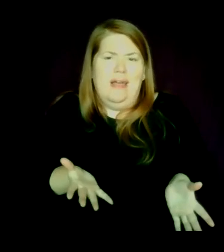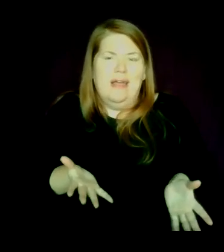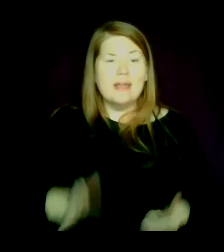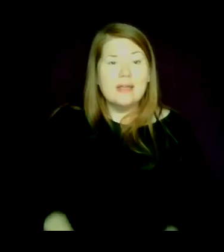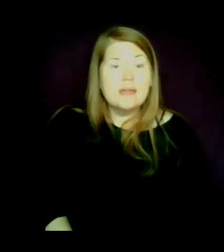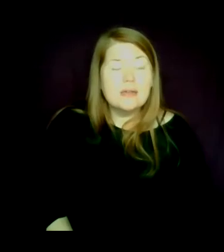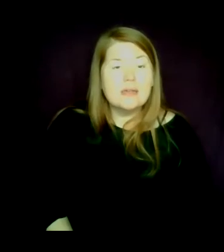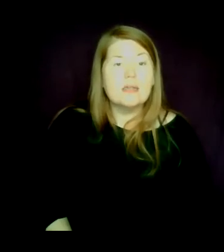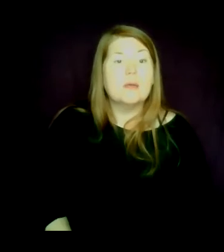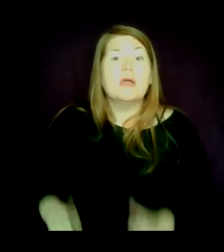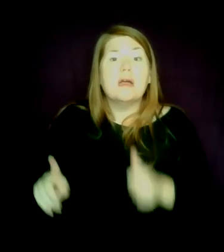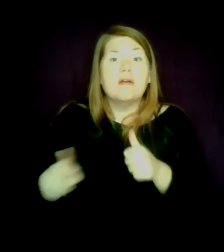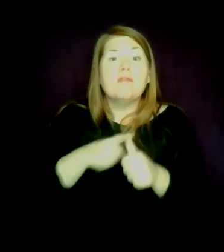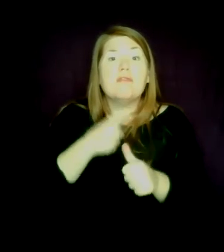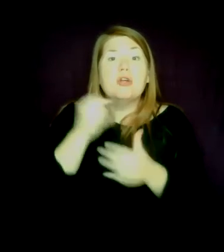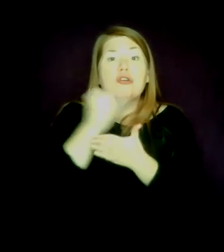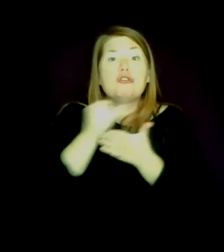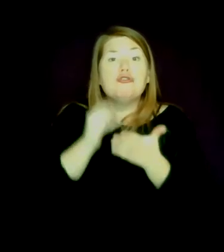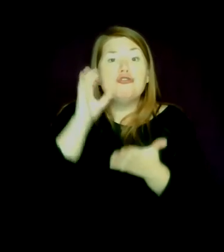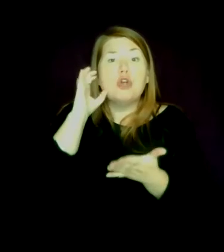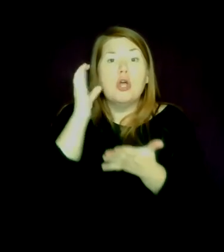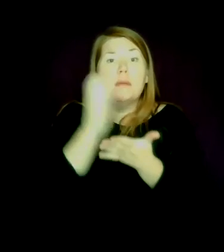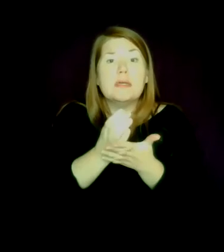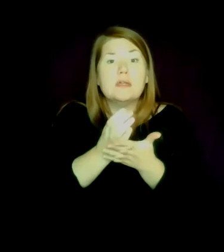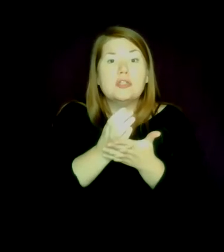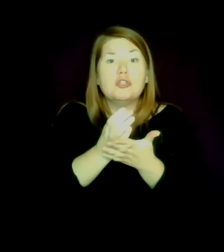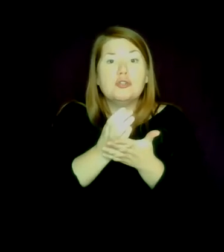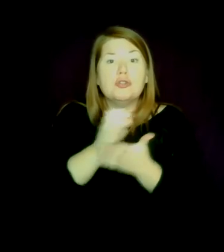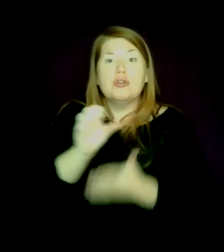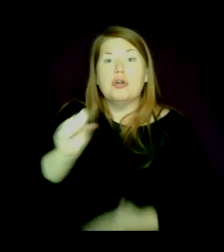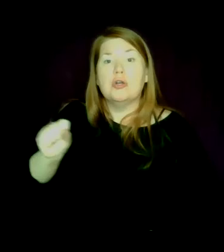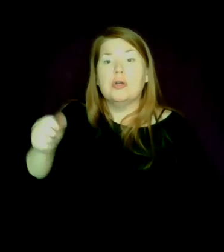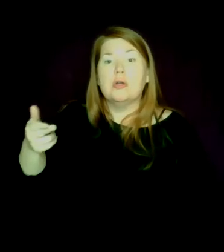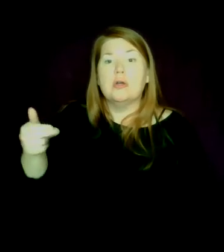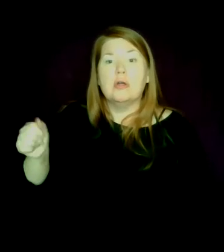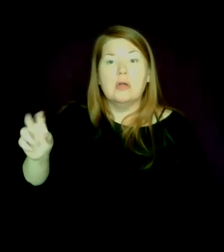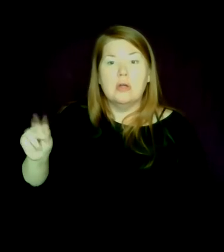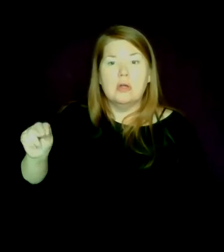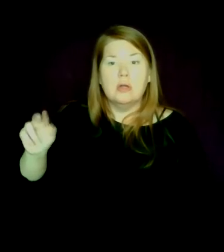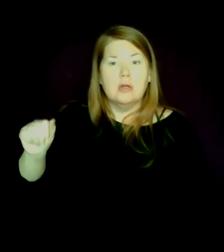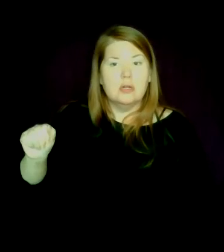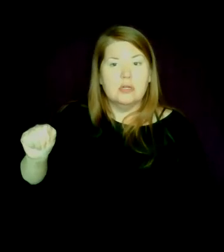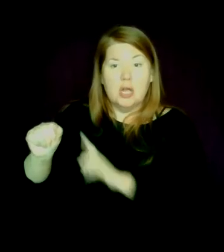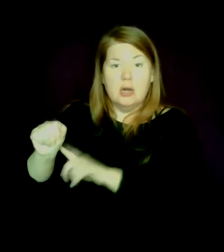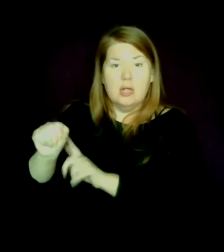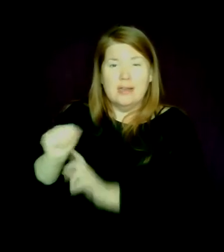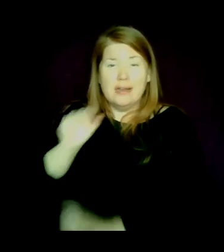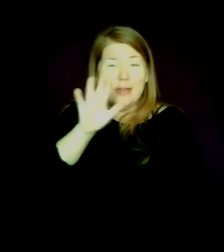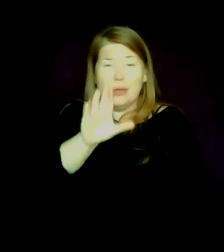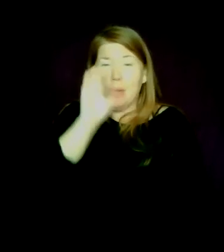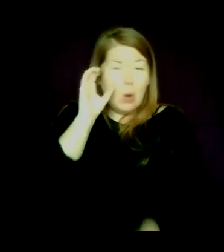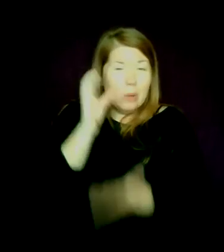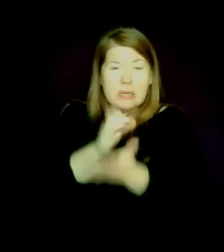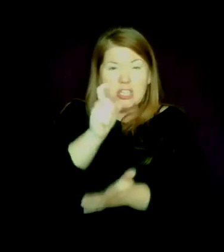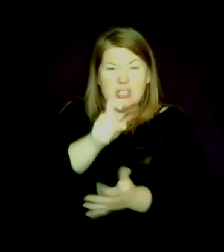to draw a picture of the main character, which is Shauna. Now remember, it does not have to be perfect. There's no way Miss Yeager can make